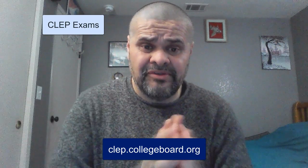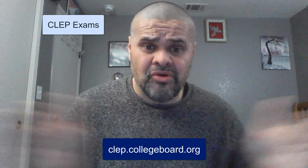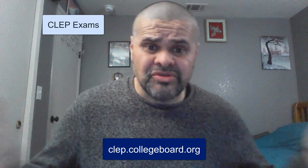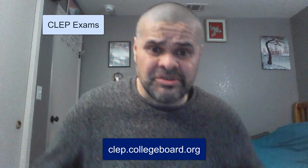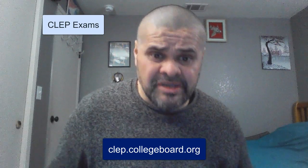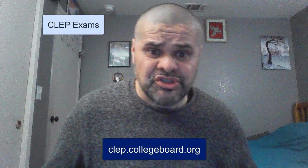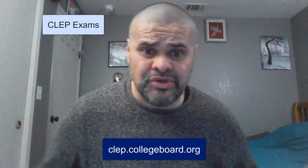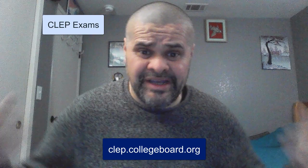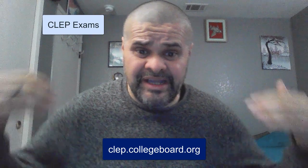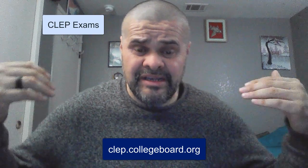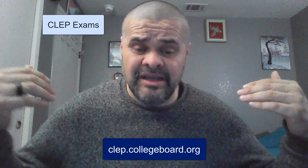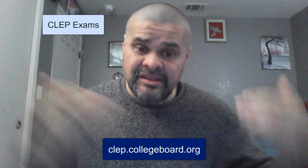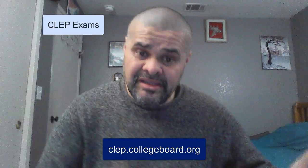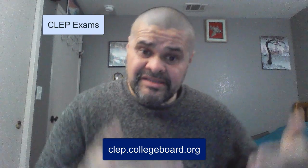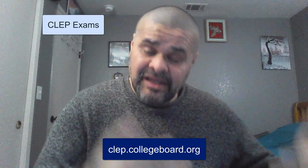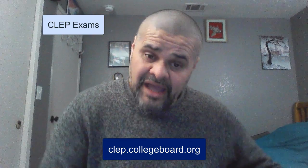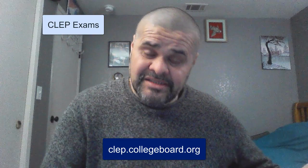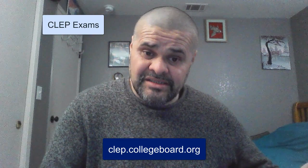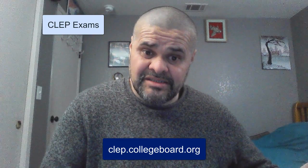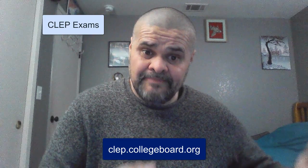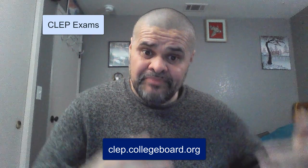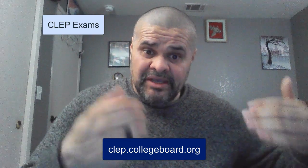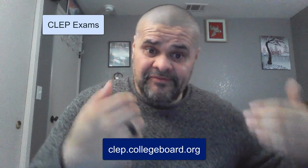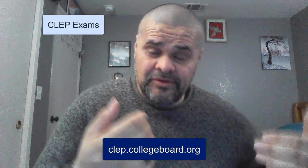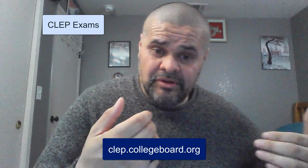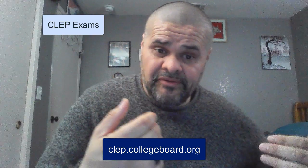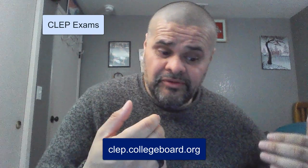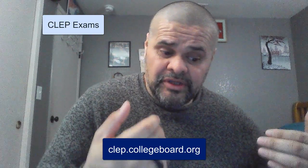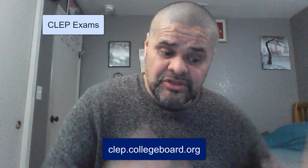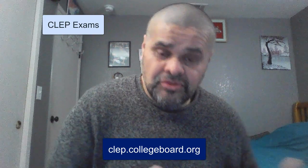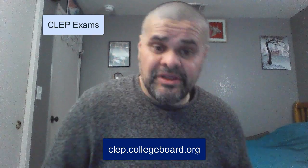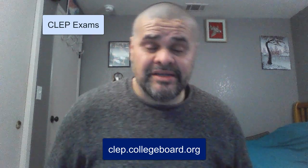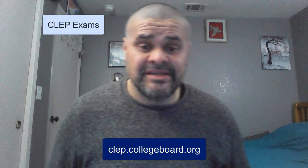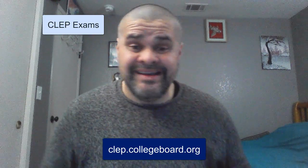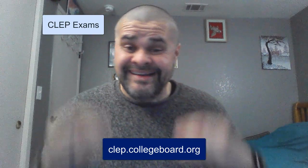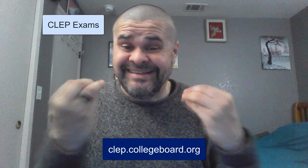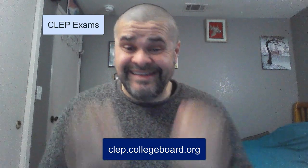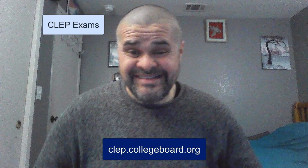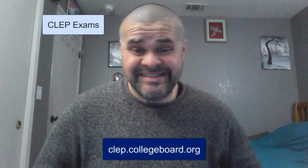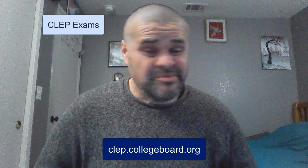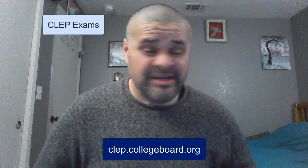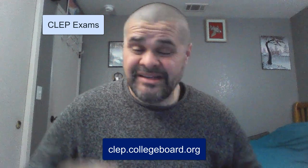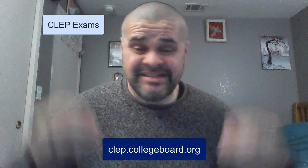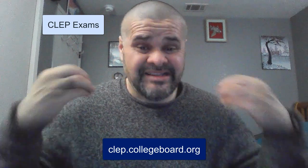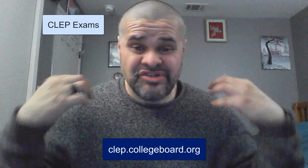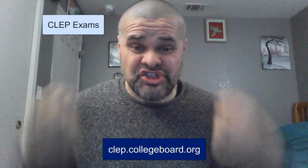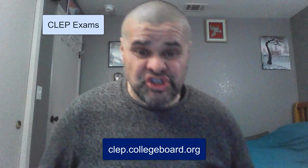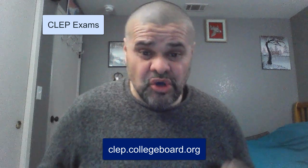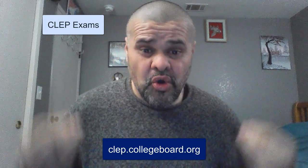whole semester in these classes. If you can do that, the nice thing about it is that there's